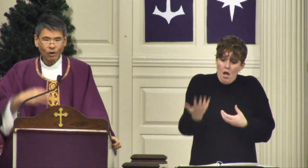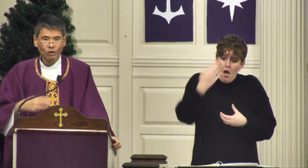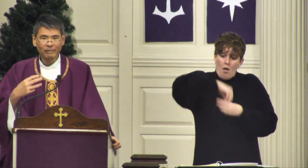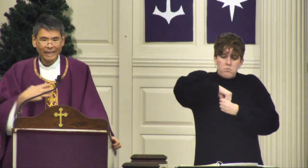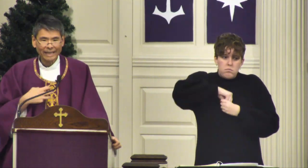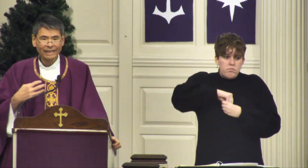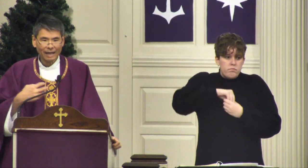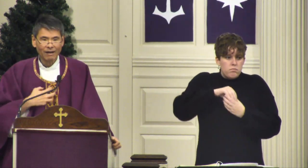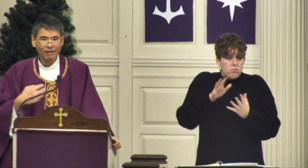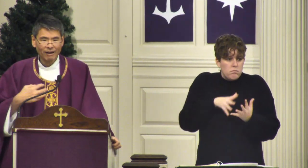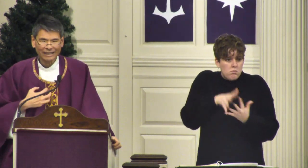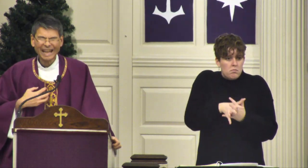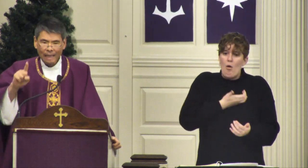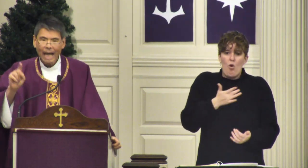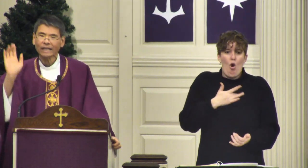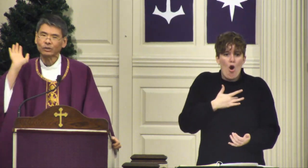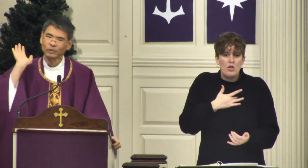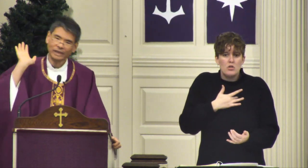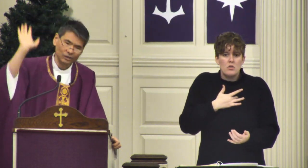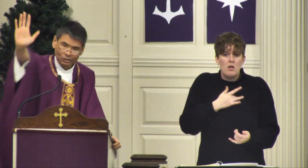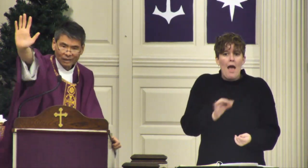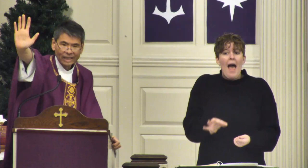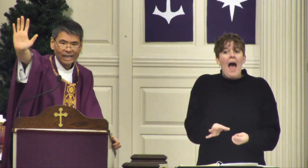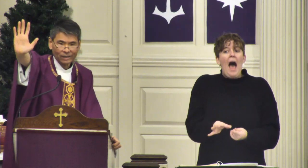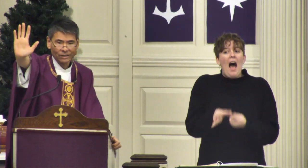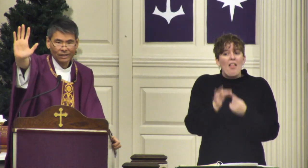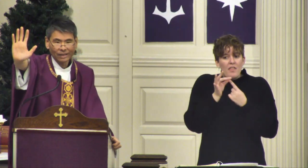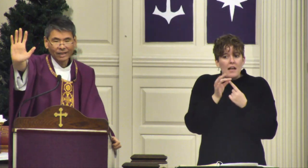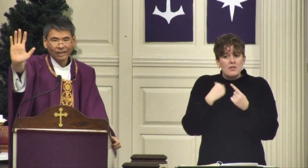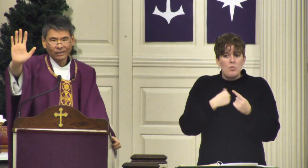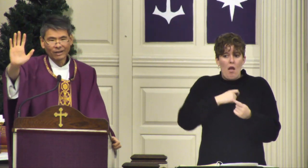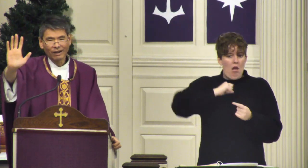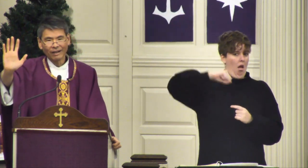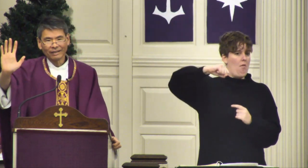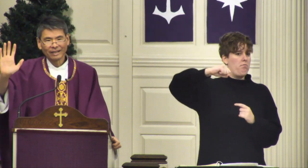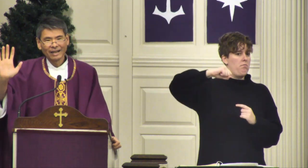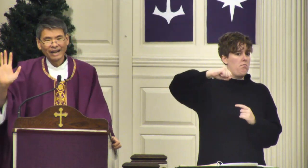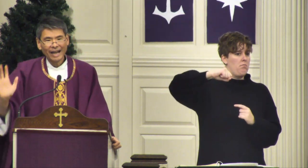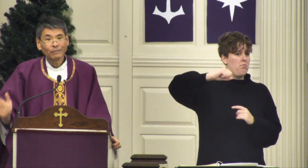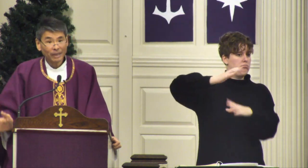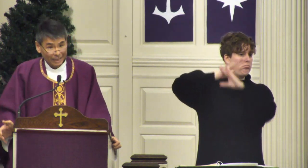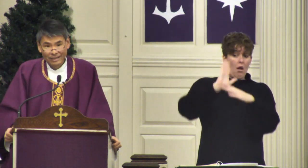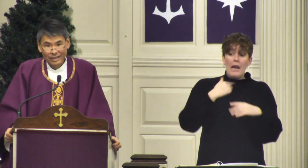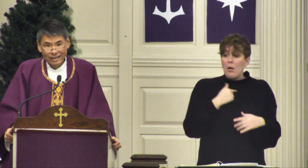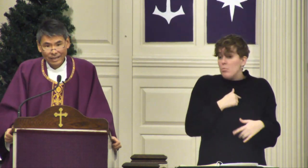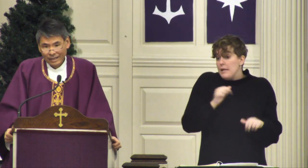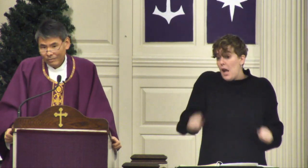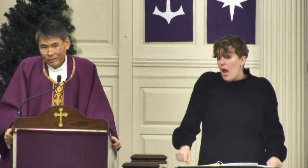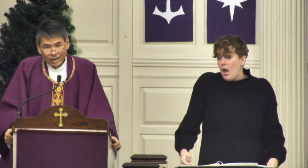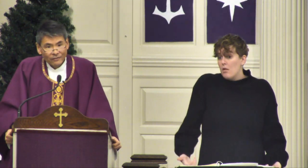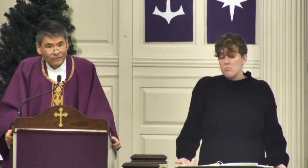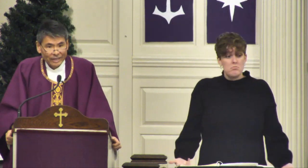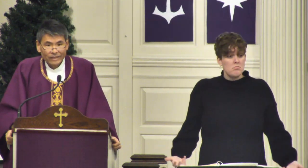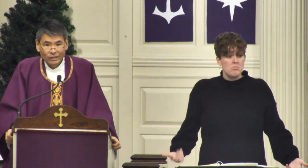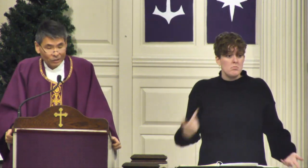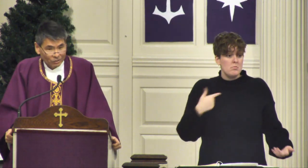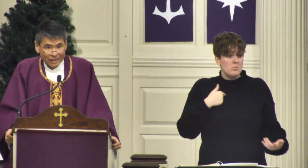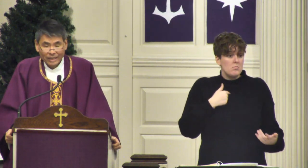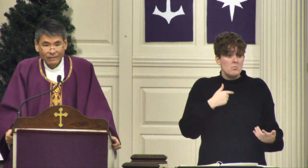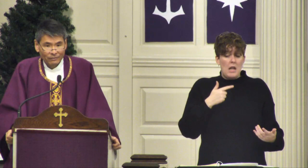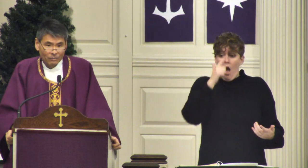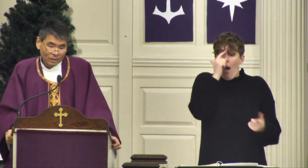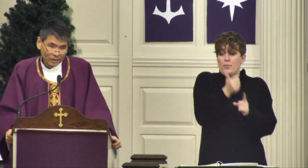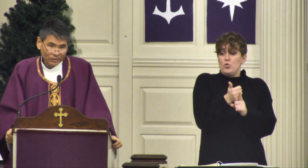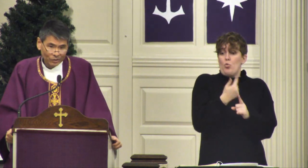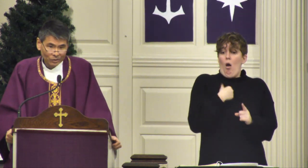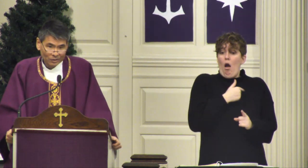home in our hearts unless we do this to God. And we can. We are free to do it if